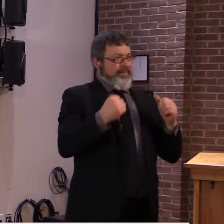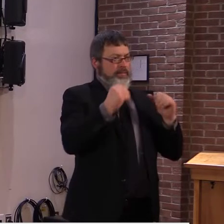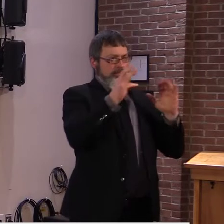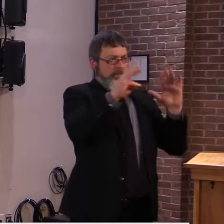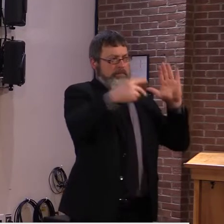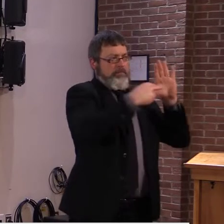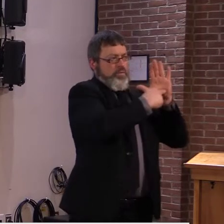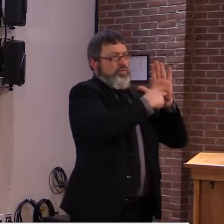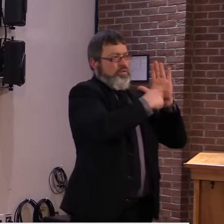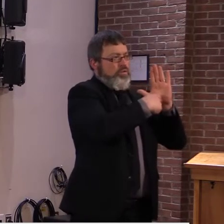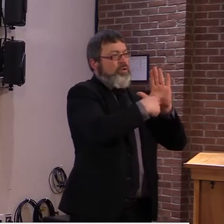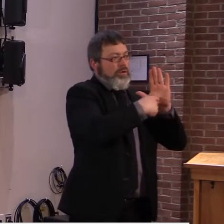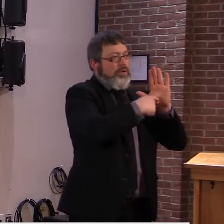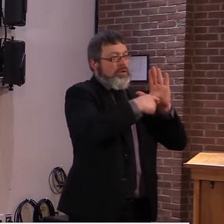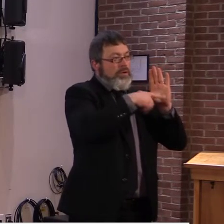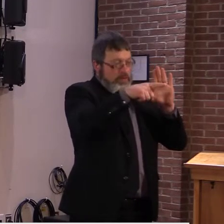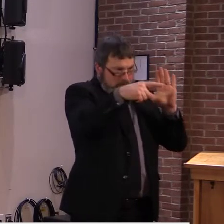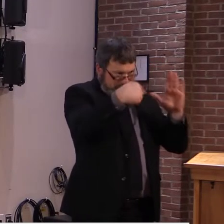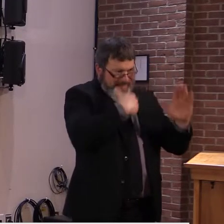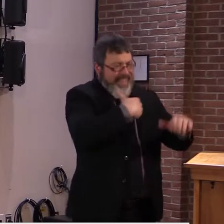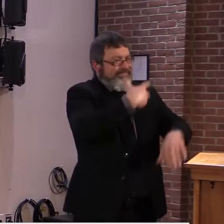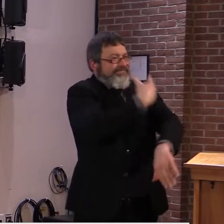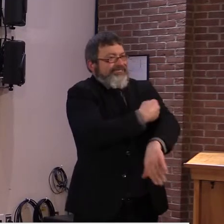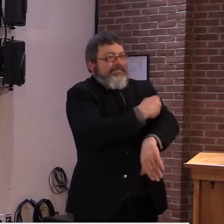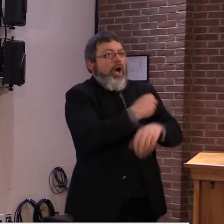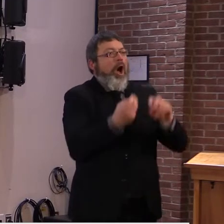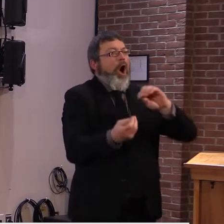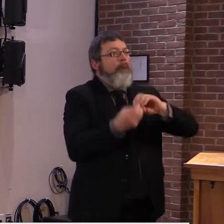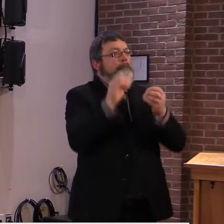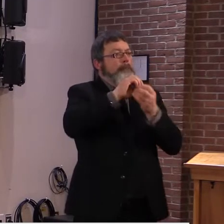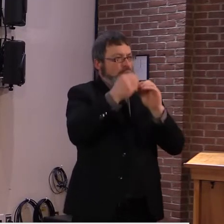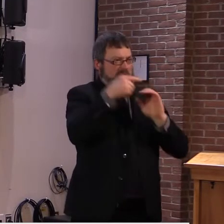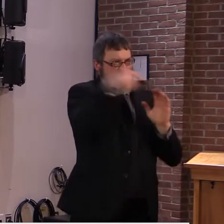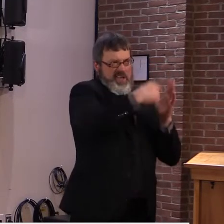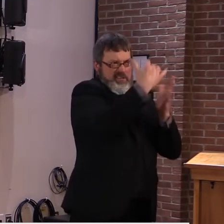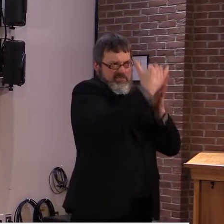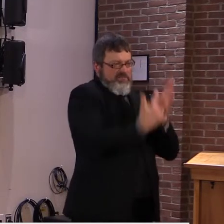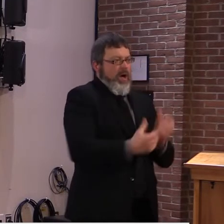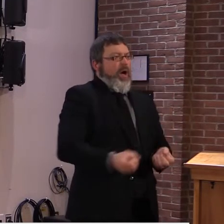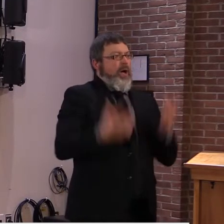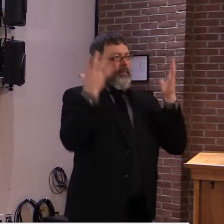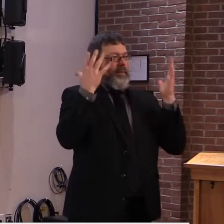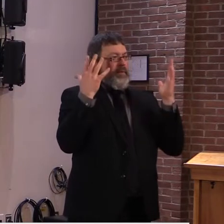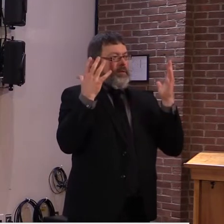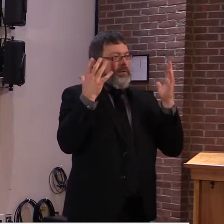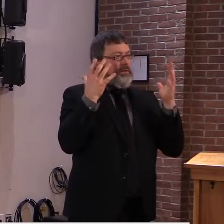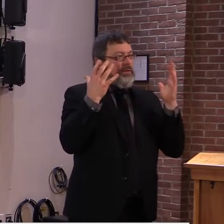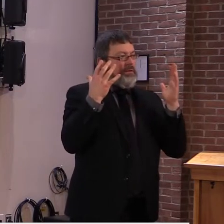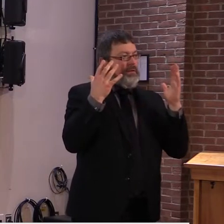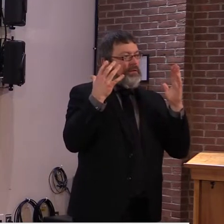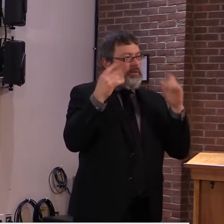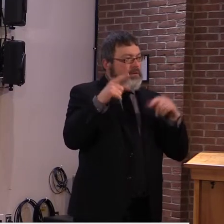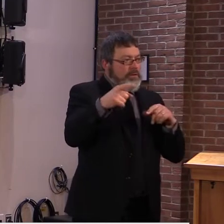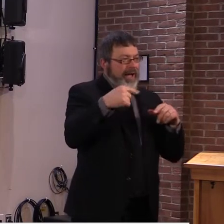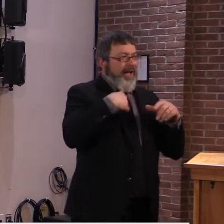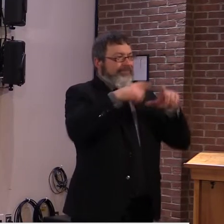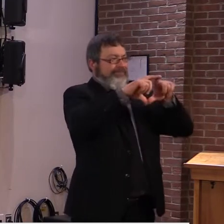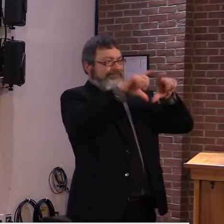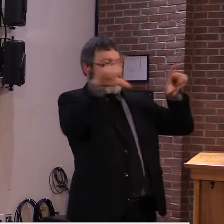healthvermont.gov/COVID-19-vaccine-data. The dashboard shows the number of people who've been vaccinated and the total number of doses